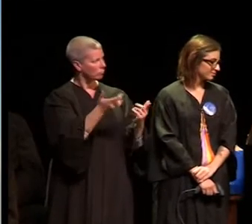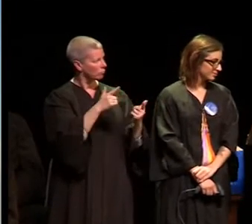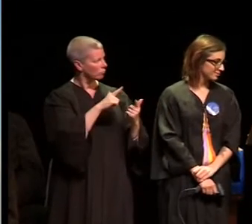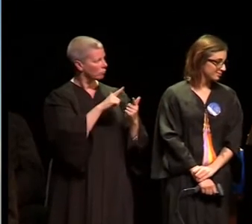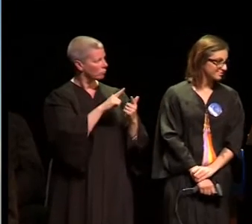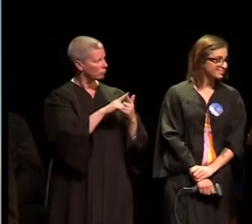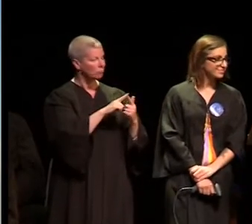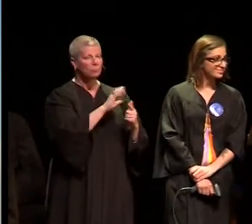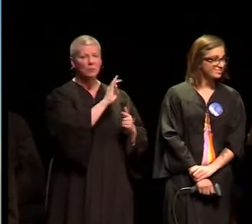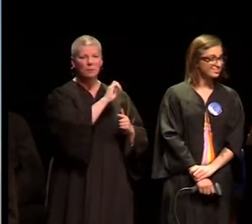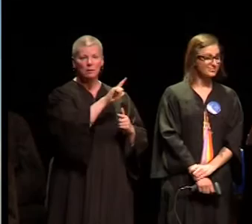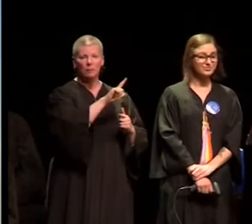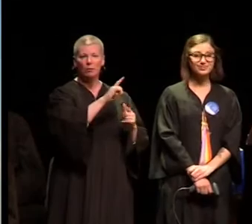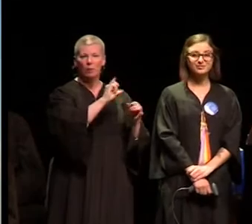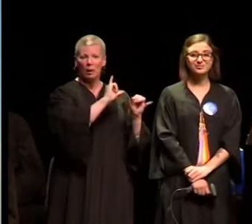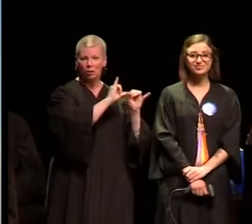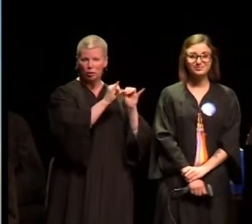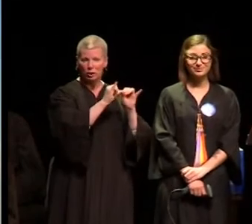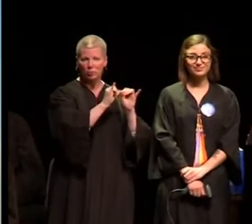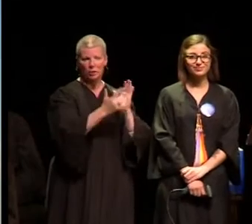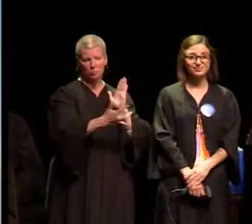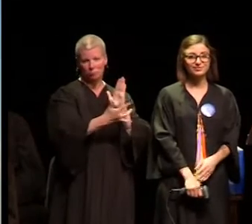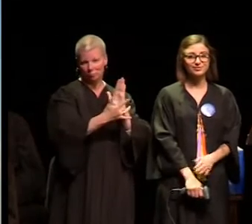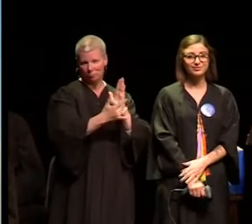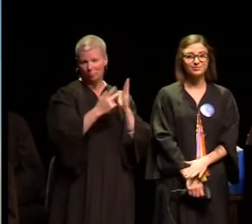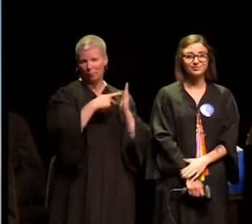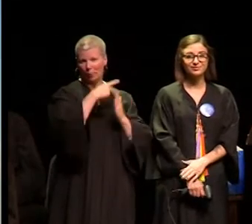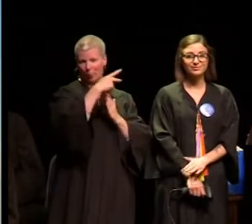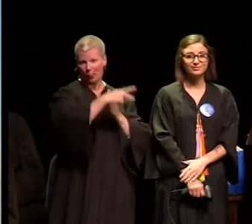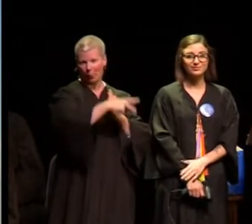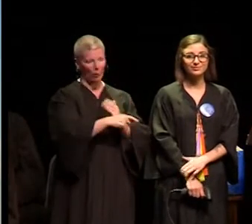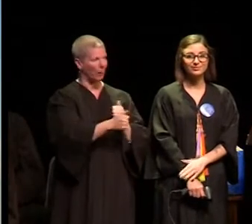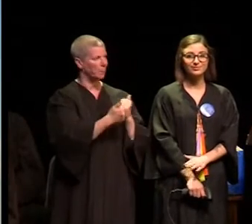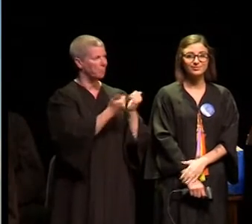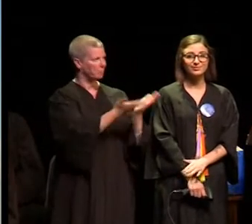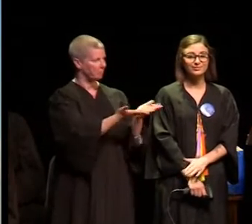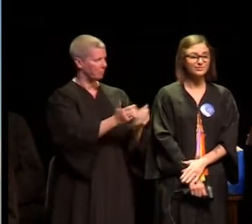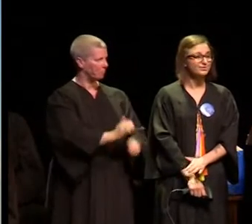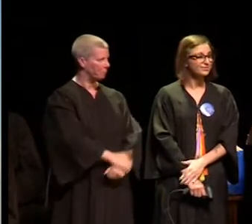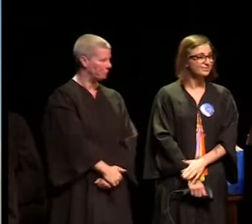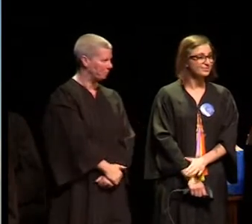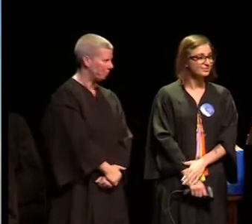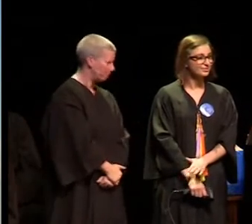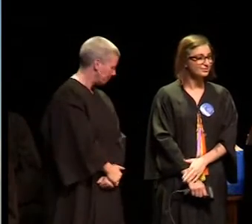Civil Engineering Technology Program.